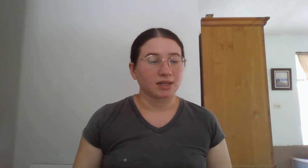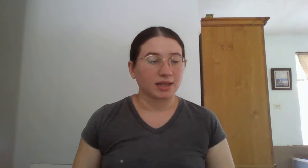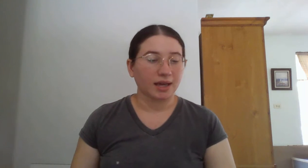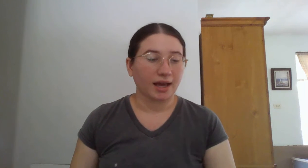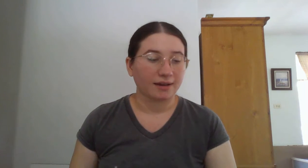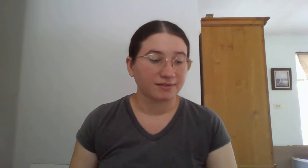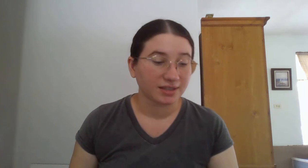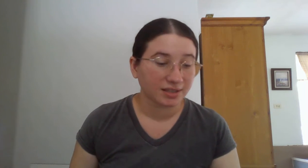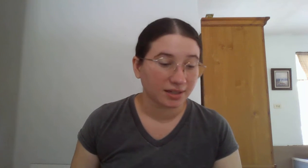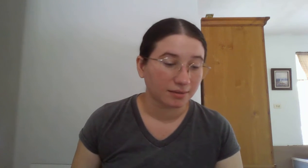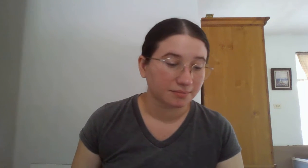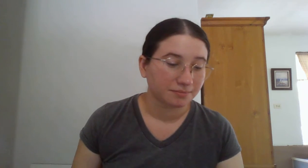They have the